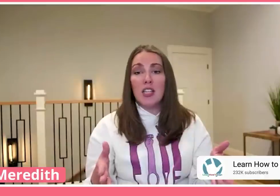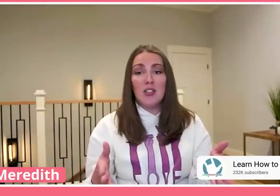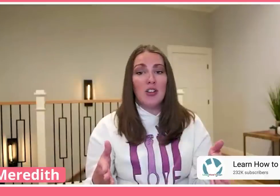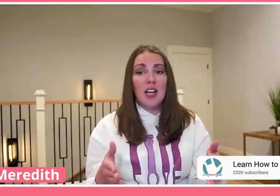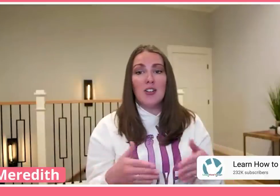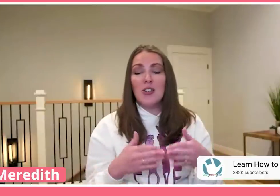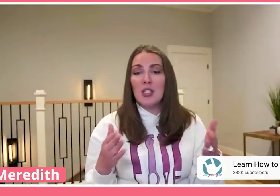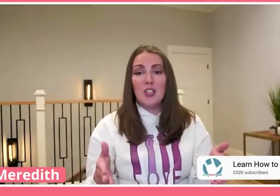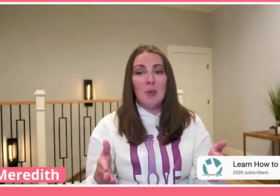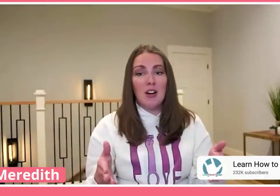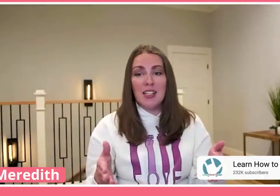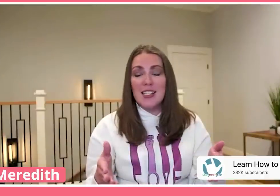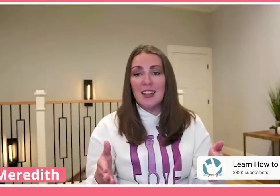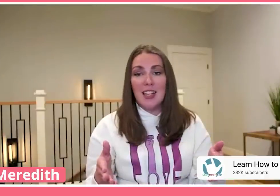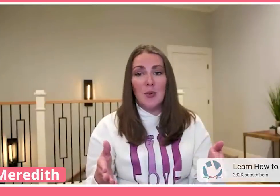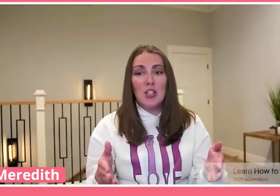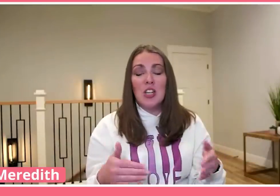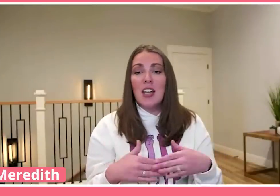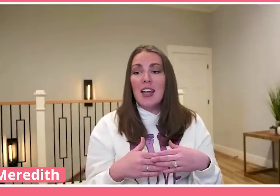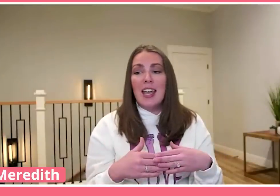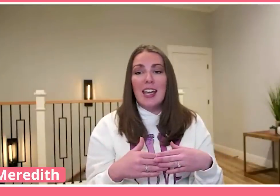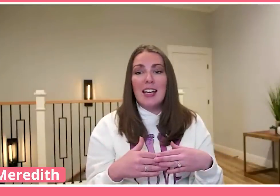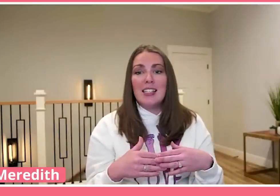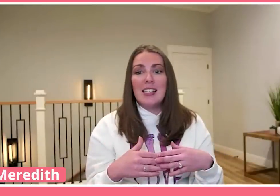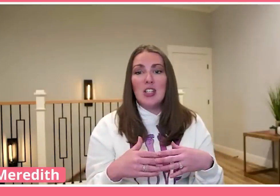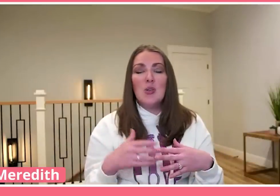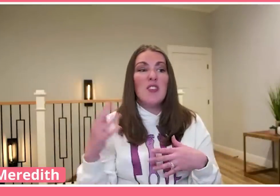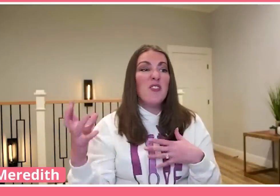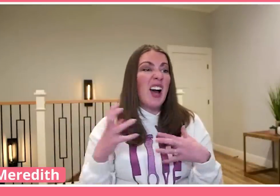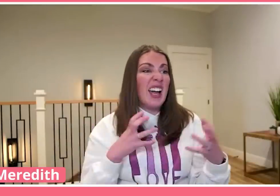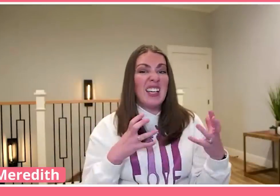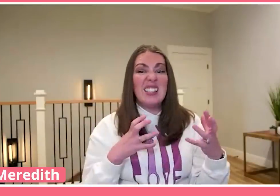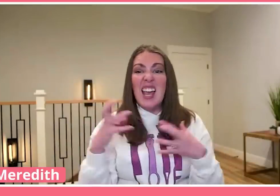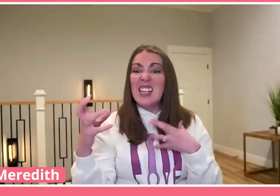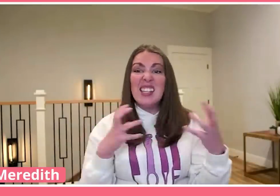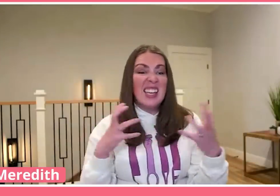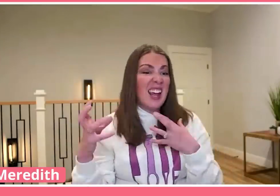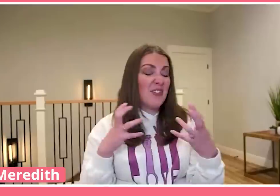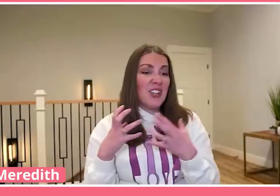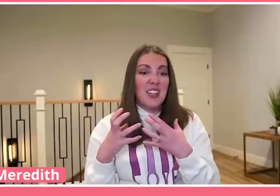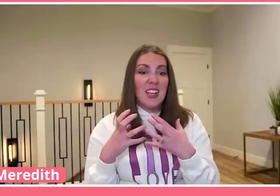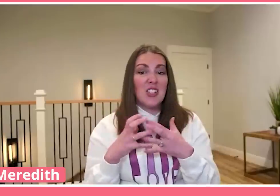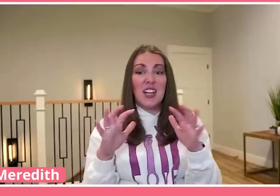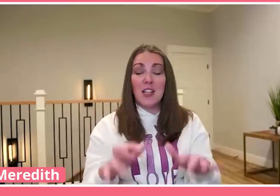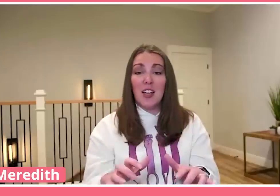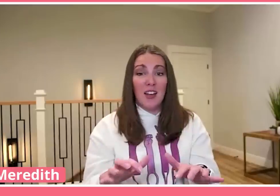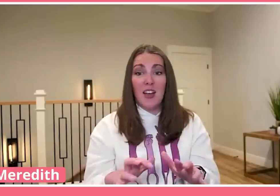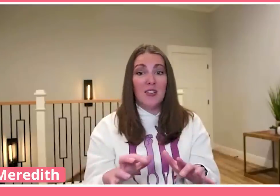creators who teach American Sign Language and you can find anything and everything just at a click of your